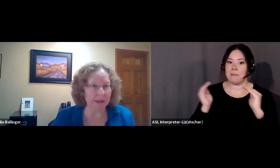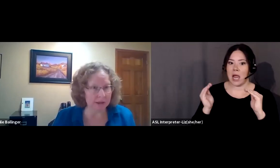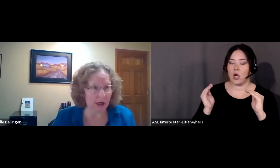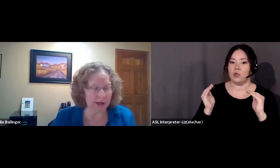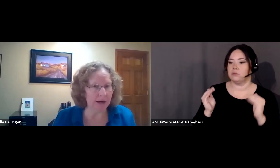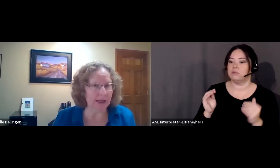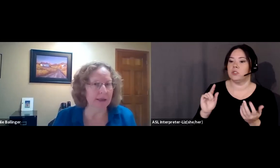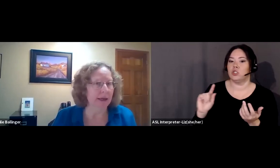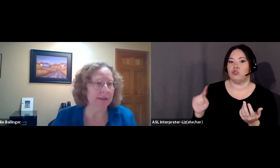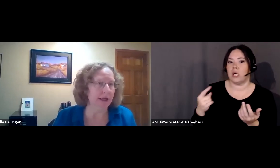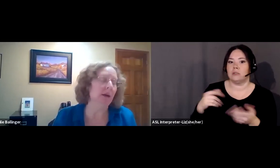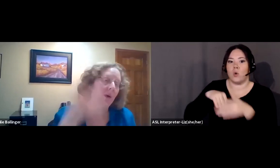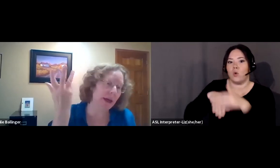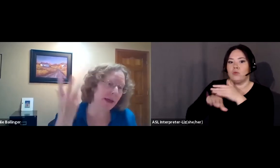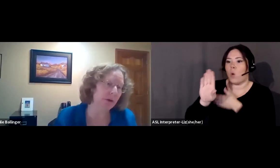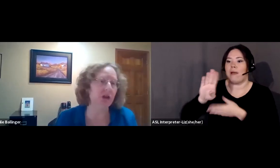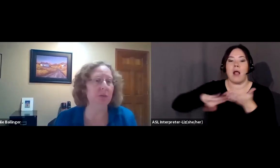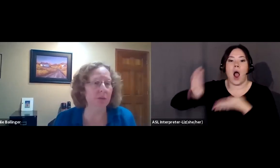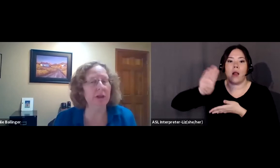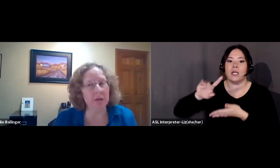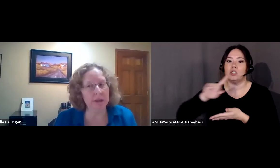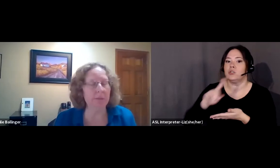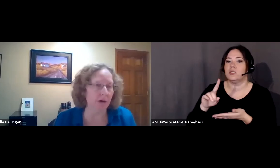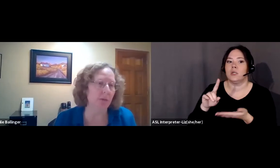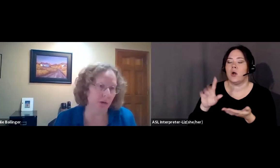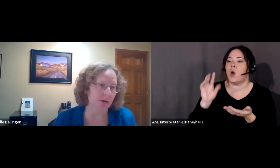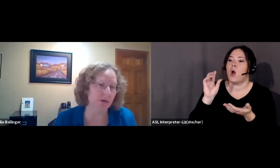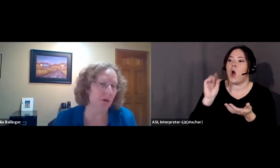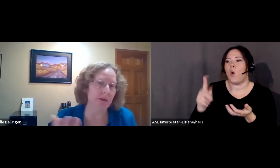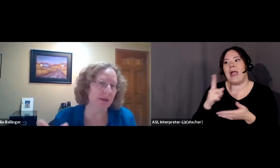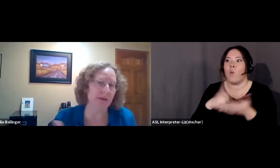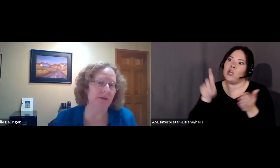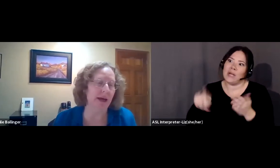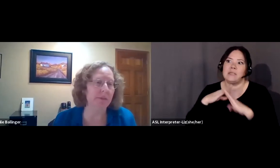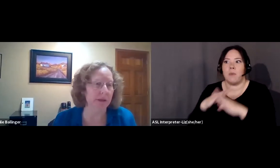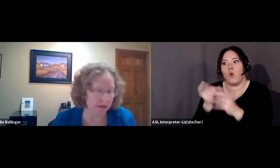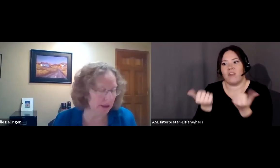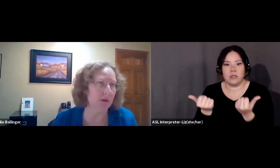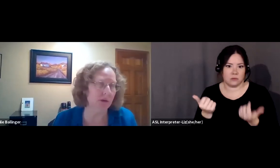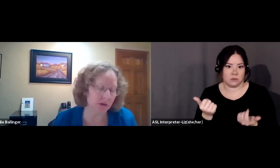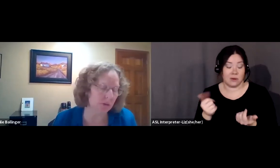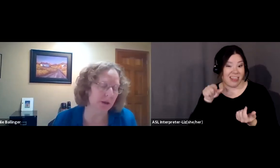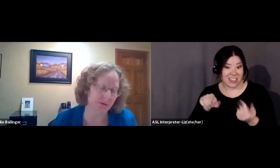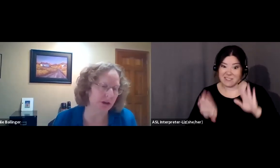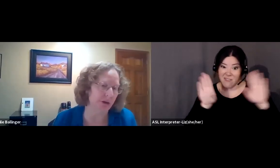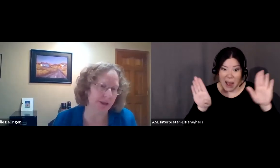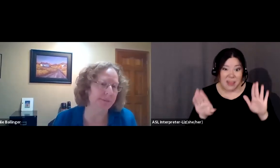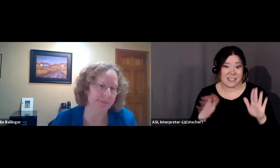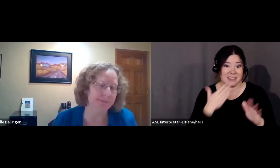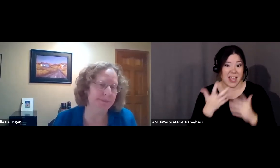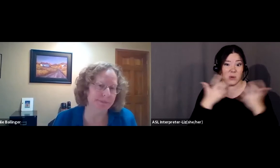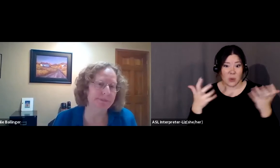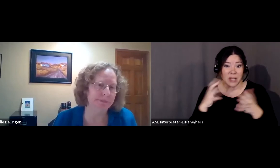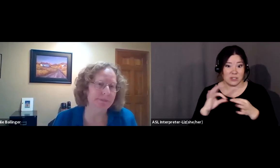just going into higher ed and saying, okay, what do you need in barrier removal? So this is fabulous. Thank you so much for sharing